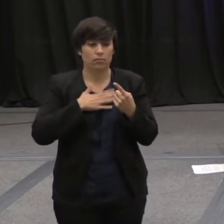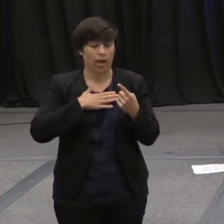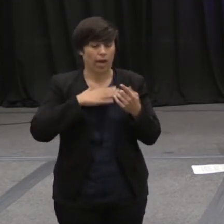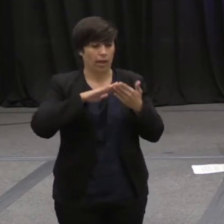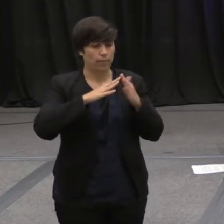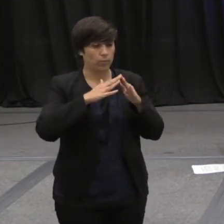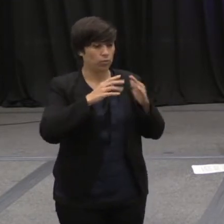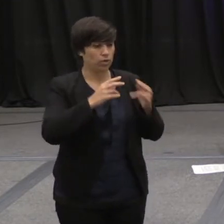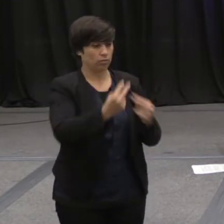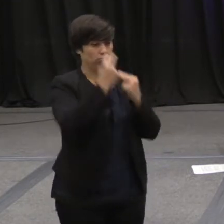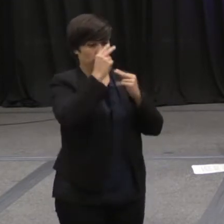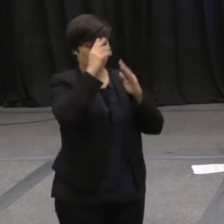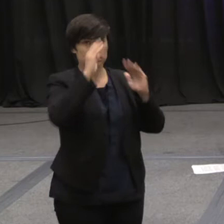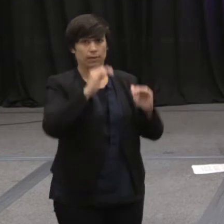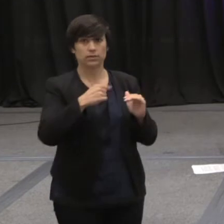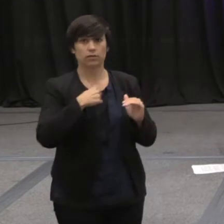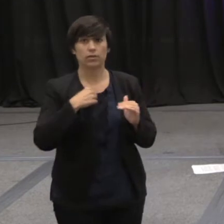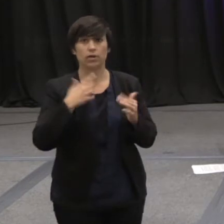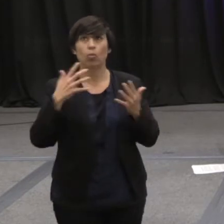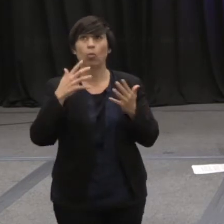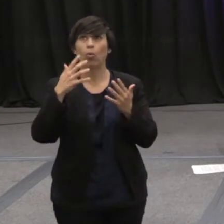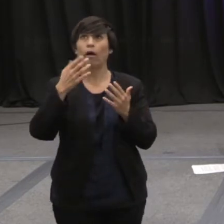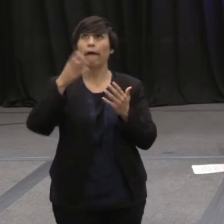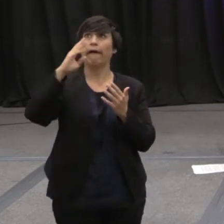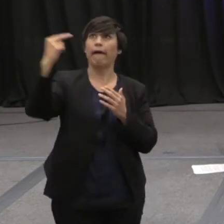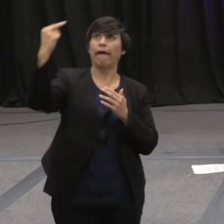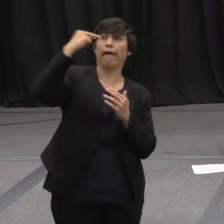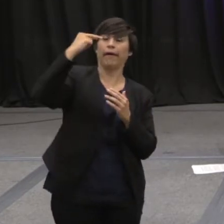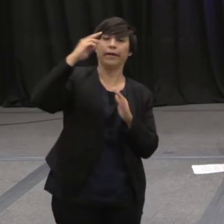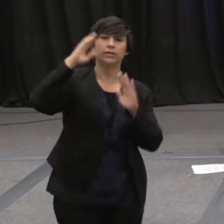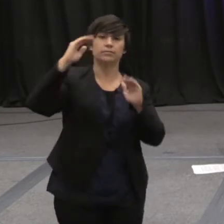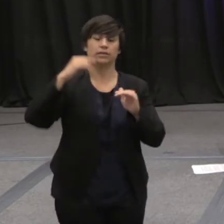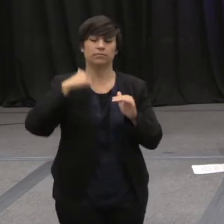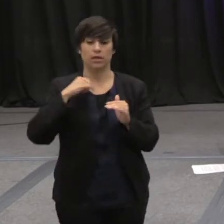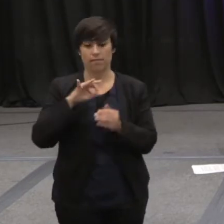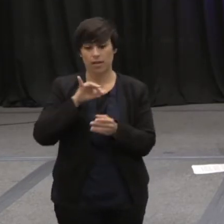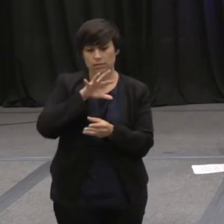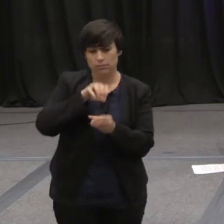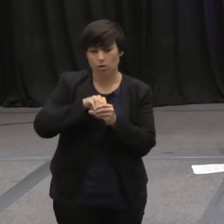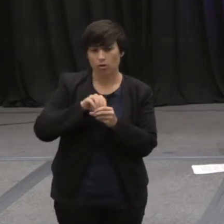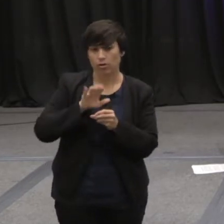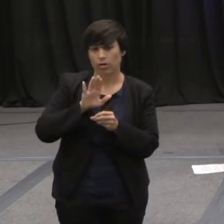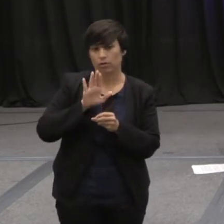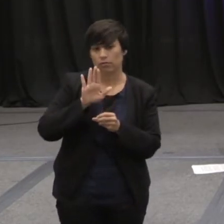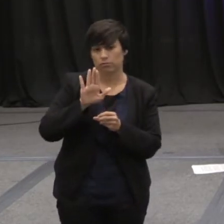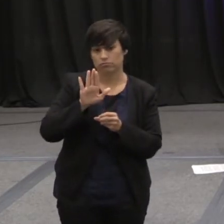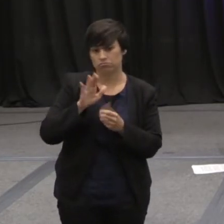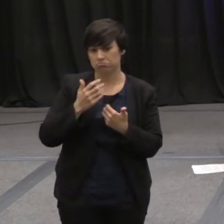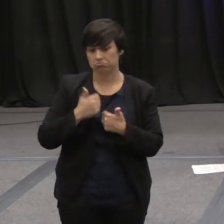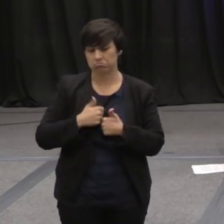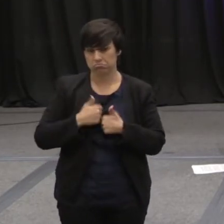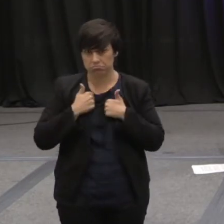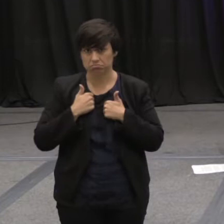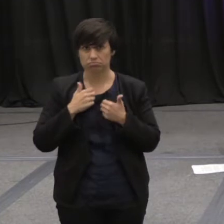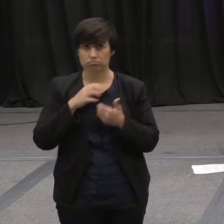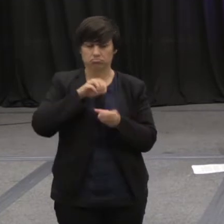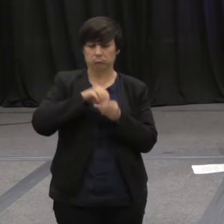expects, what God expects, if that's part of the equation for you? It is for me.